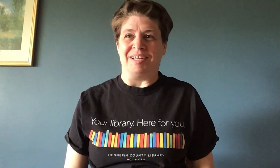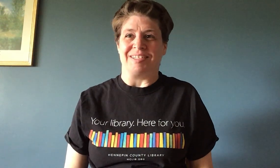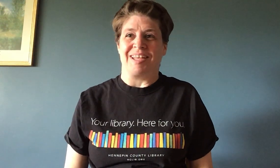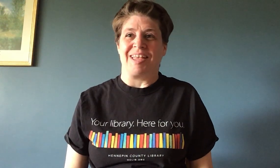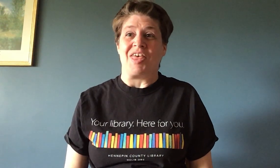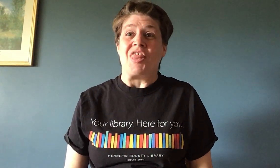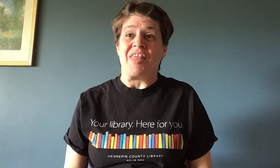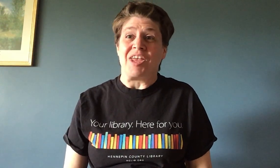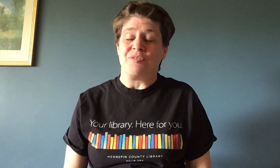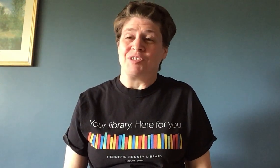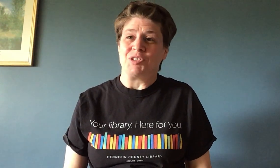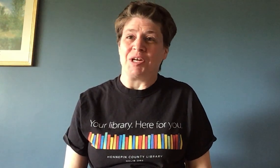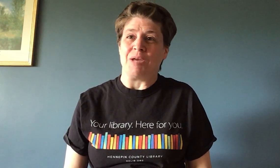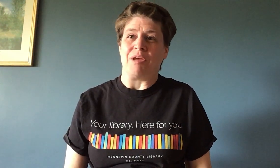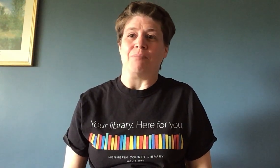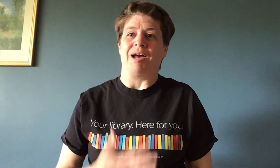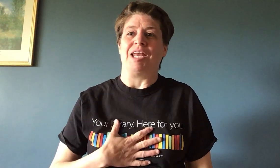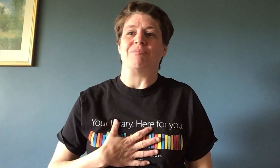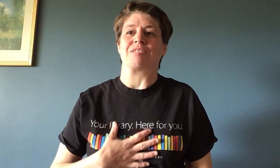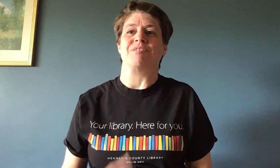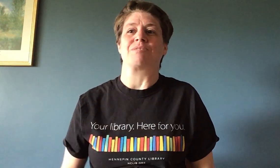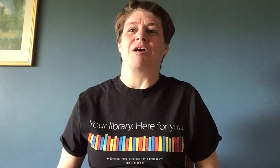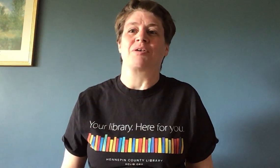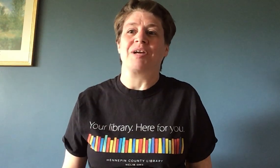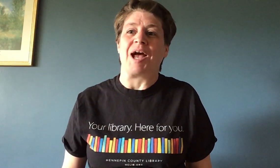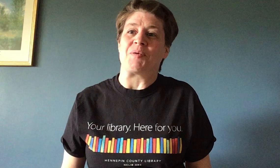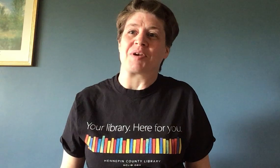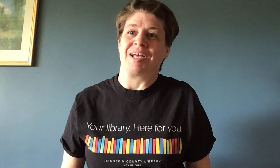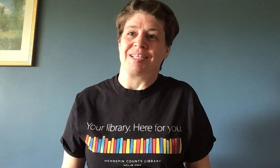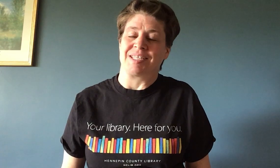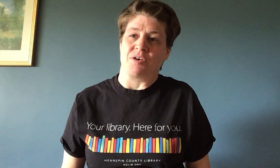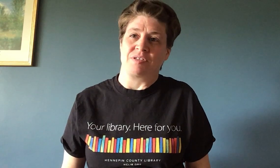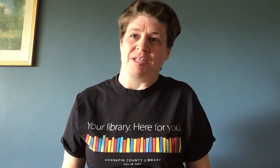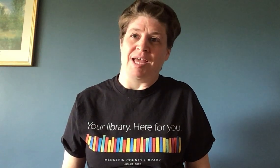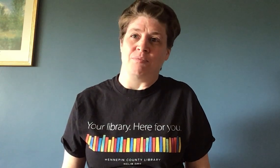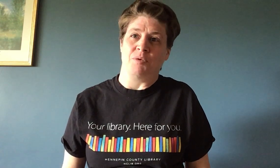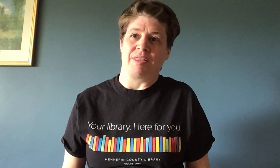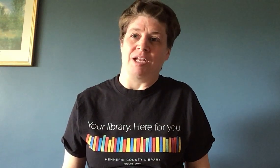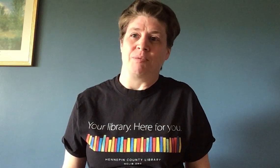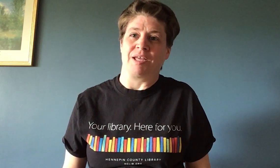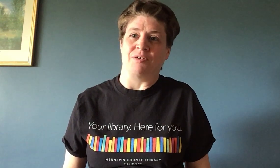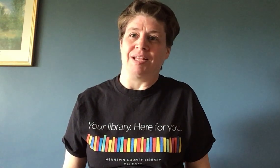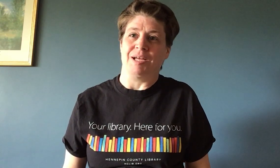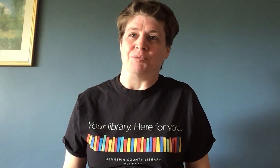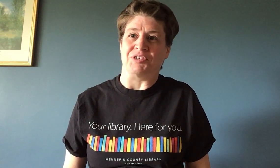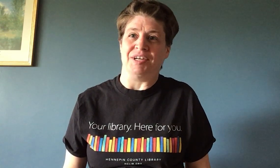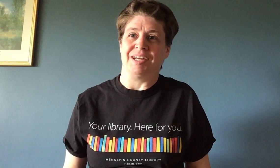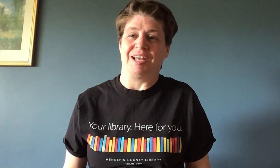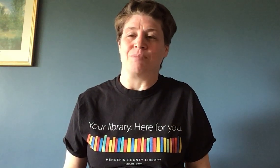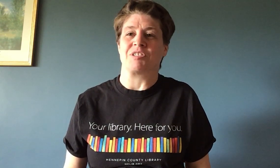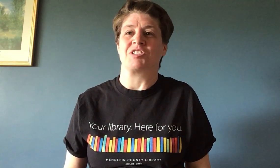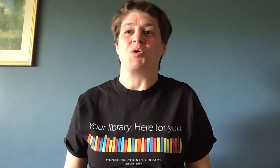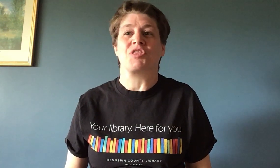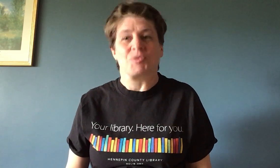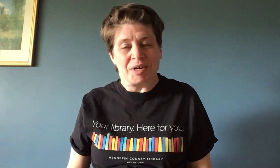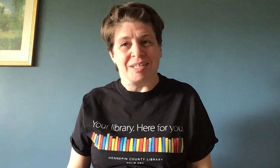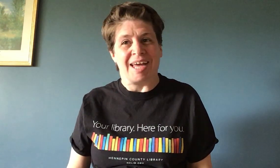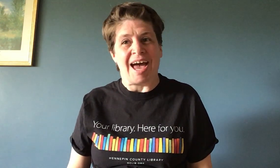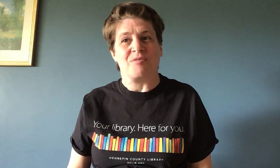everyone. Thank you for joining me. My name is Miss Margaret. I work at the Southdale Library with Hennepin County Library, and I'm so thrilled to have you